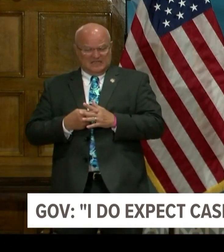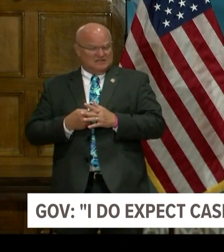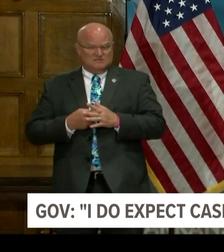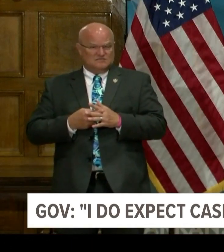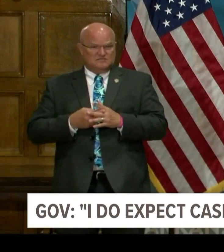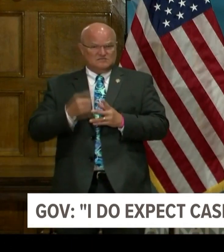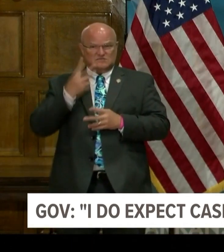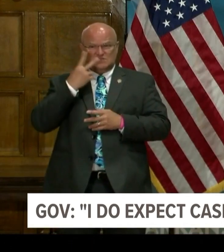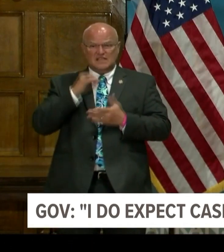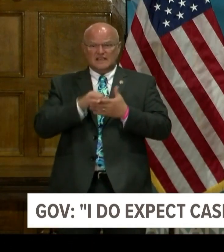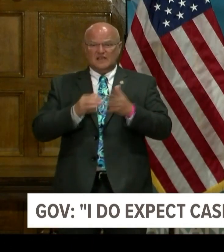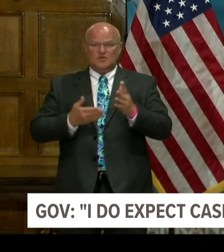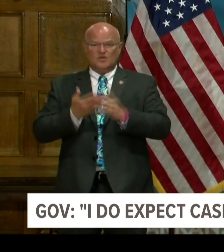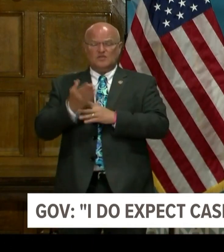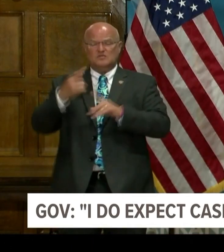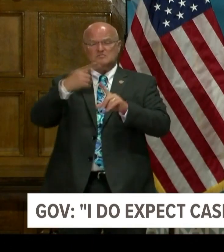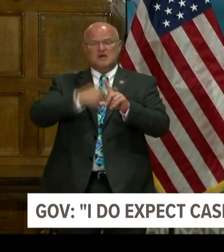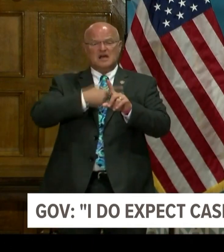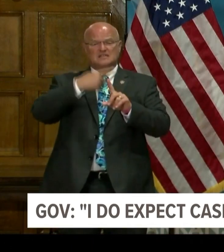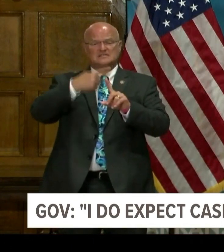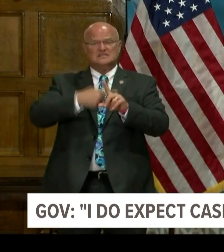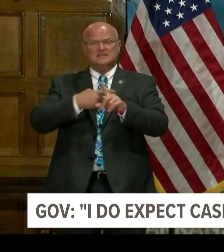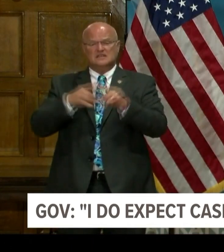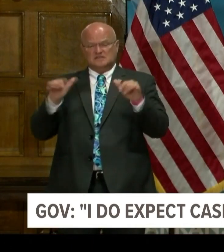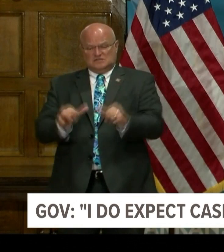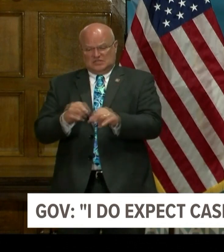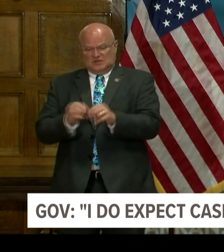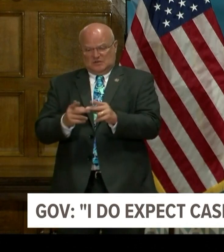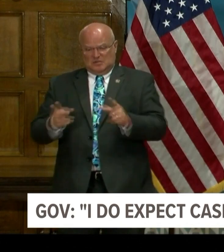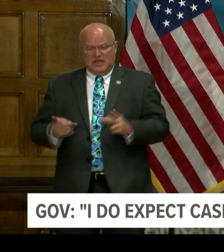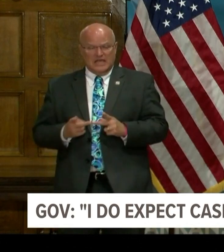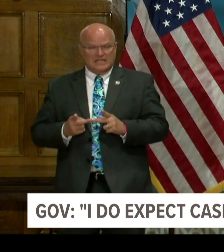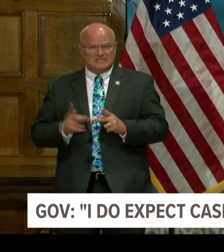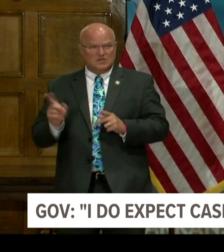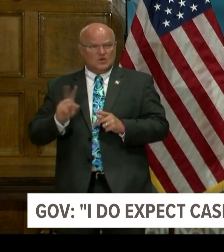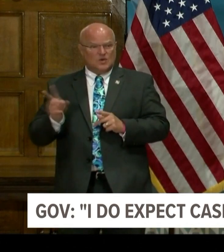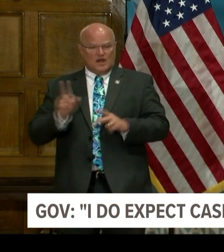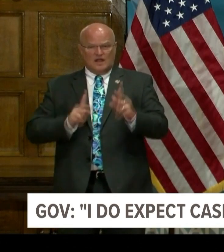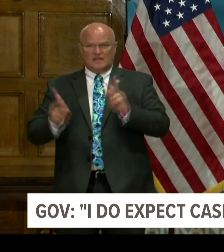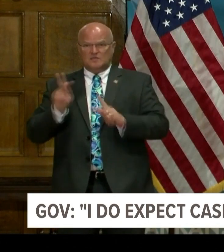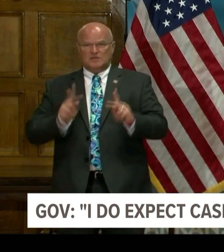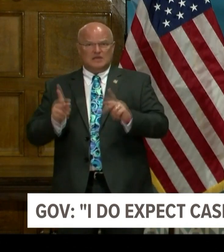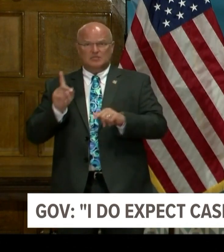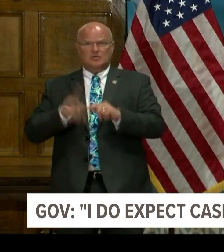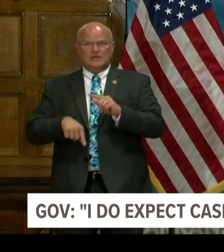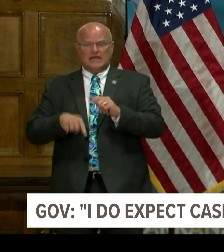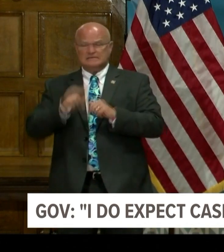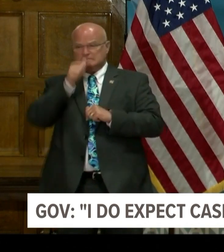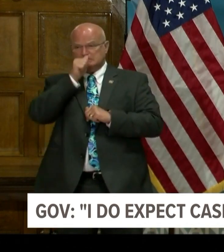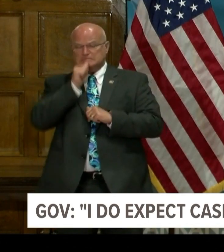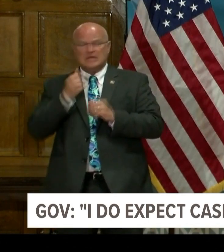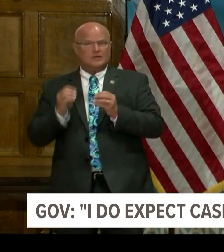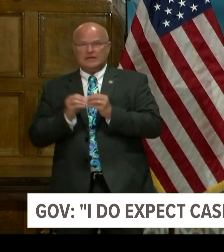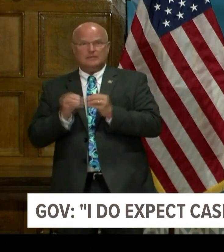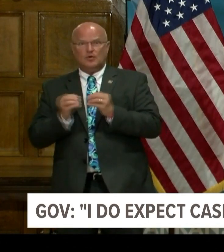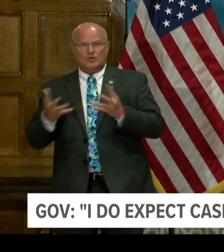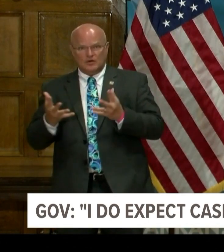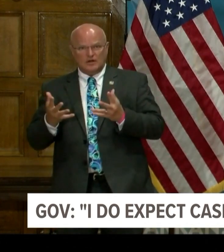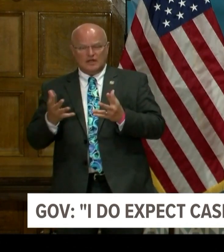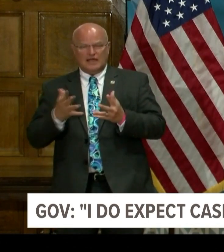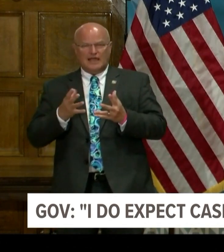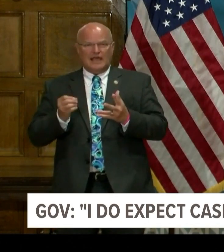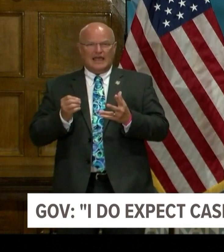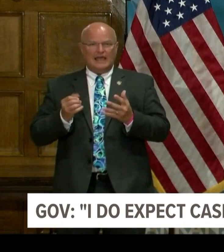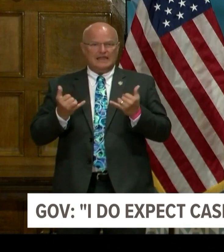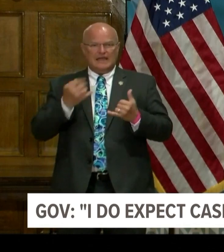you're seeing that they went through months of sheltering in place where their citizens can't tolerate it anymore,